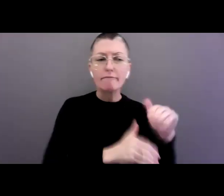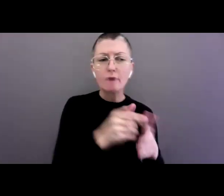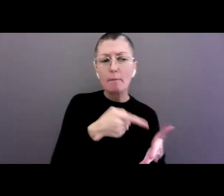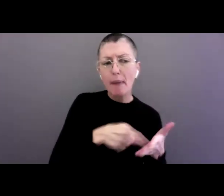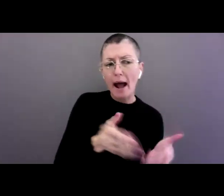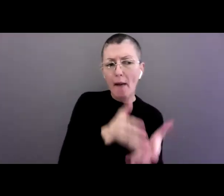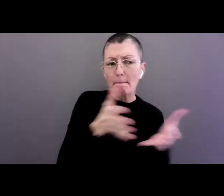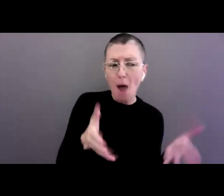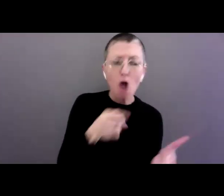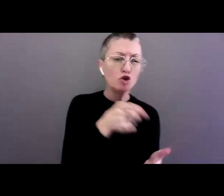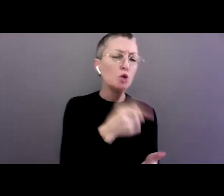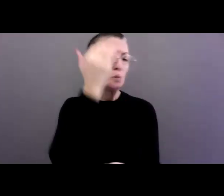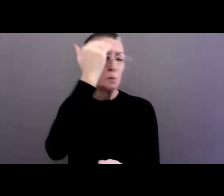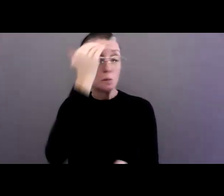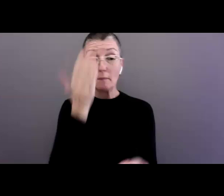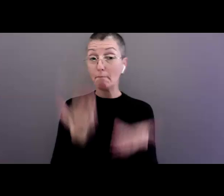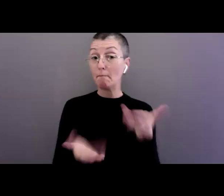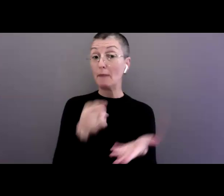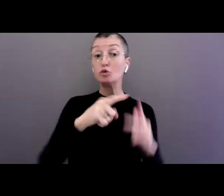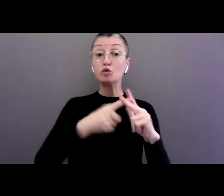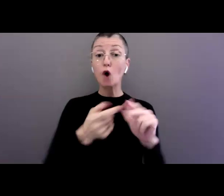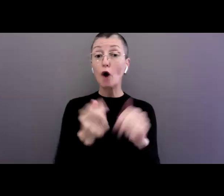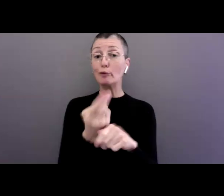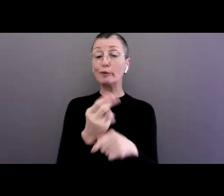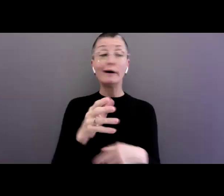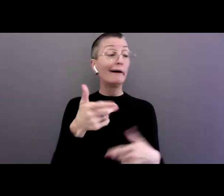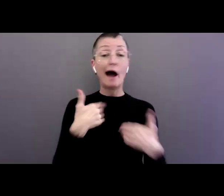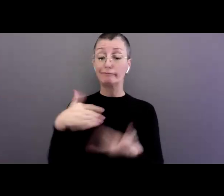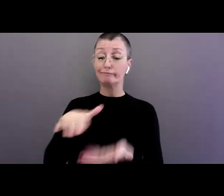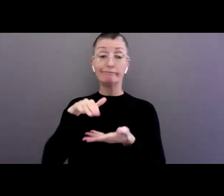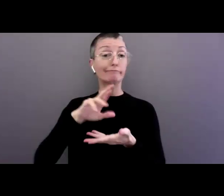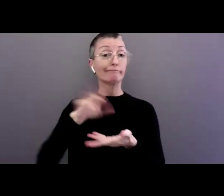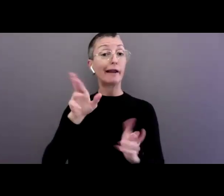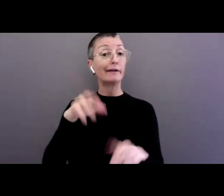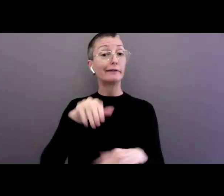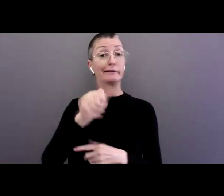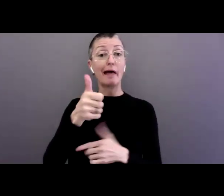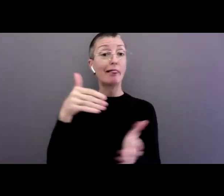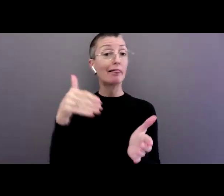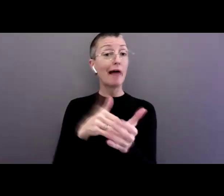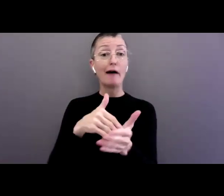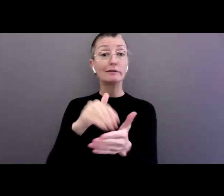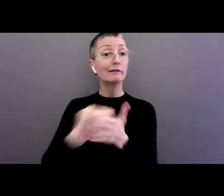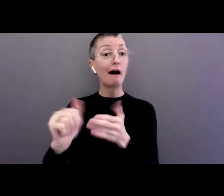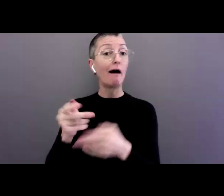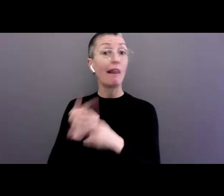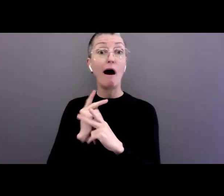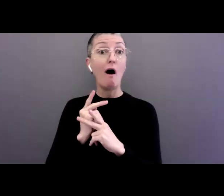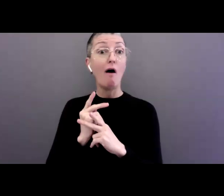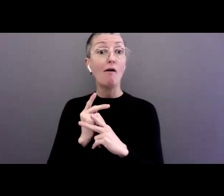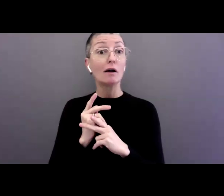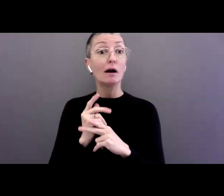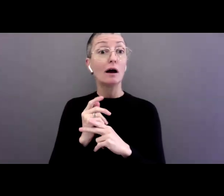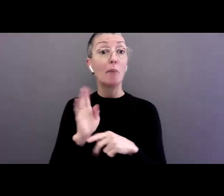gotten started with a $10,000 loan, and as soon as you launched and put out the announcement that you're open, you can start making money